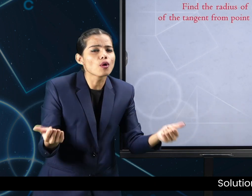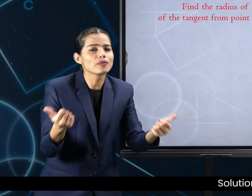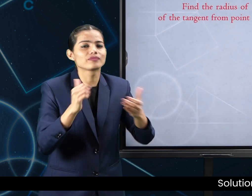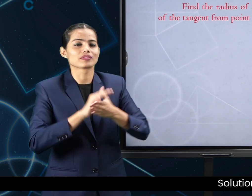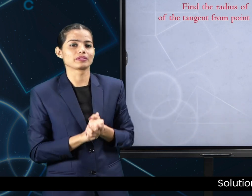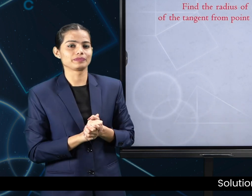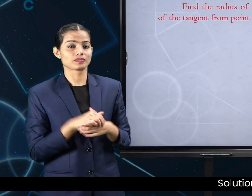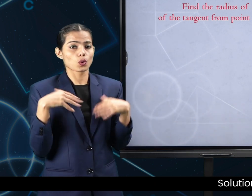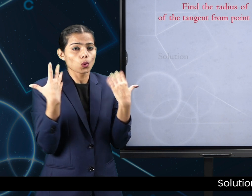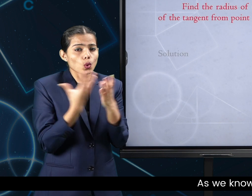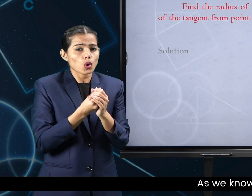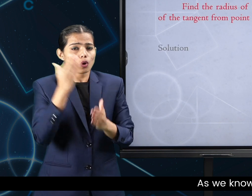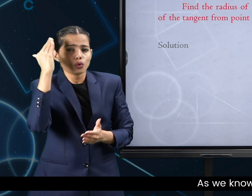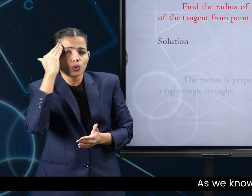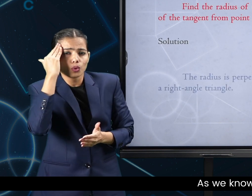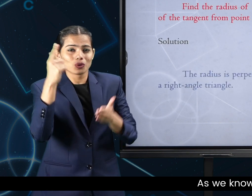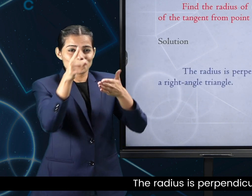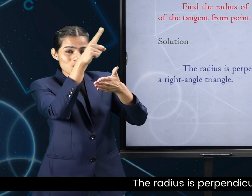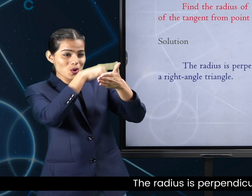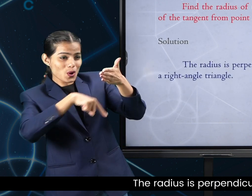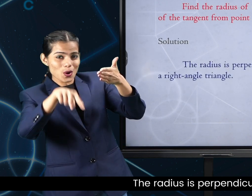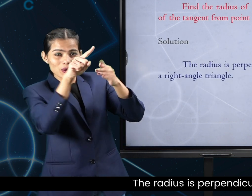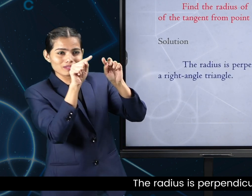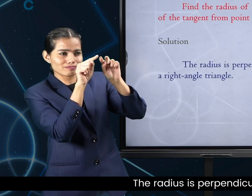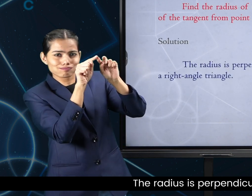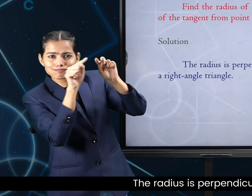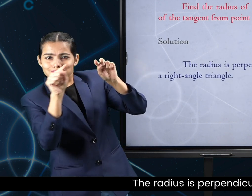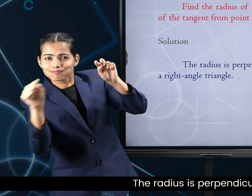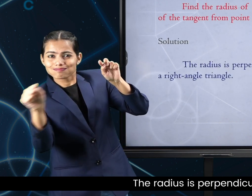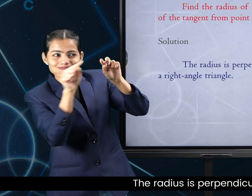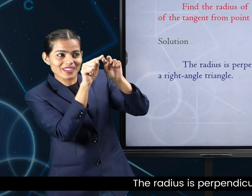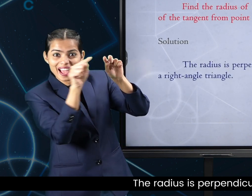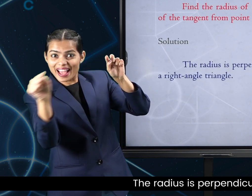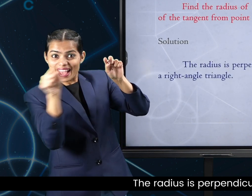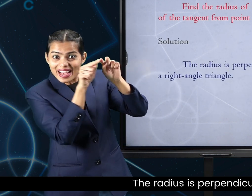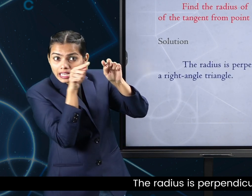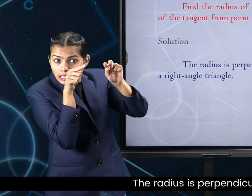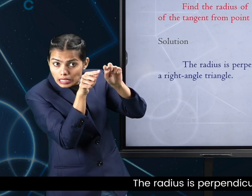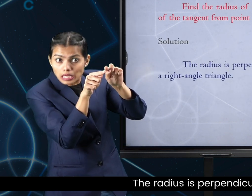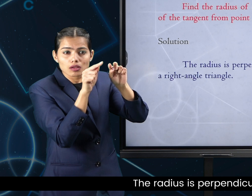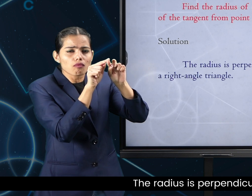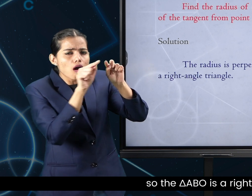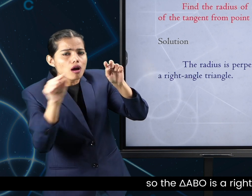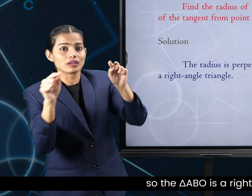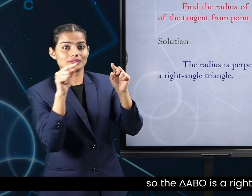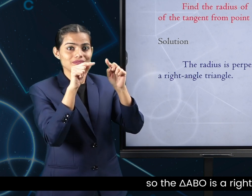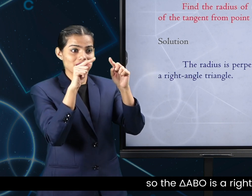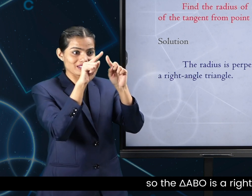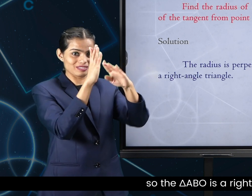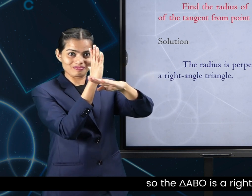Solution. As we know that the radius is perpendicular to the tangent, so the